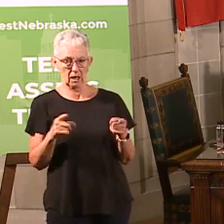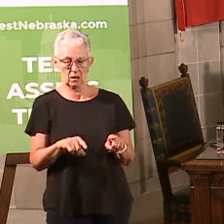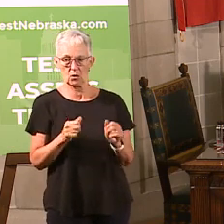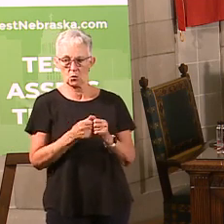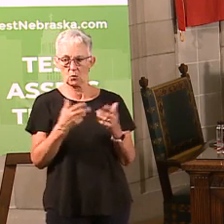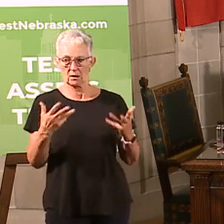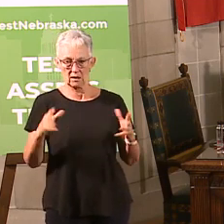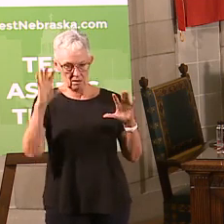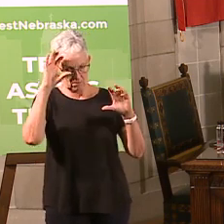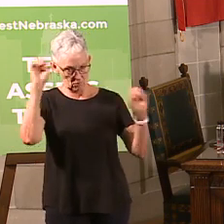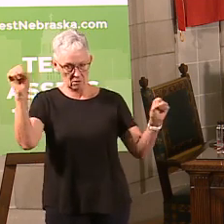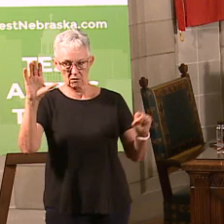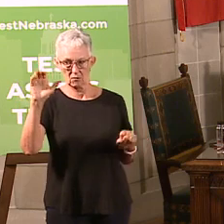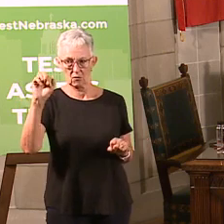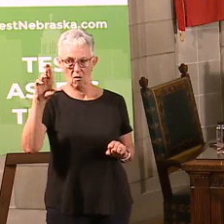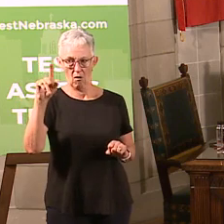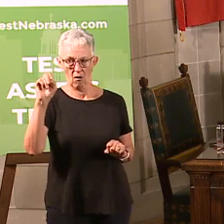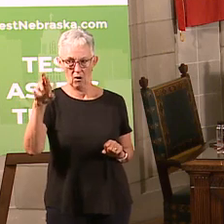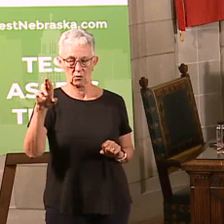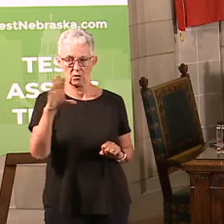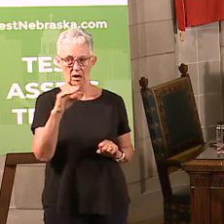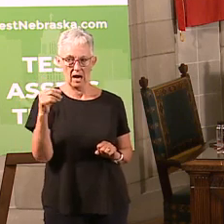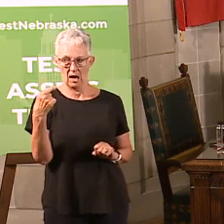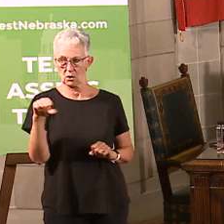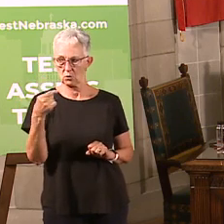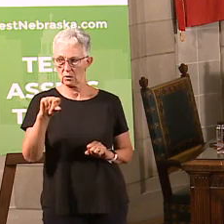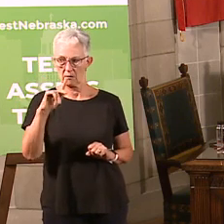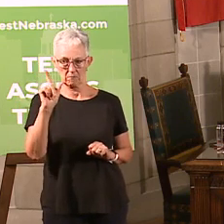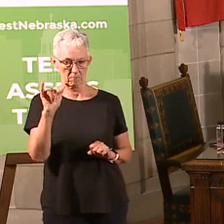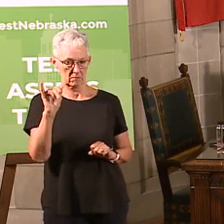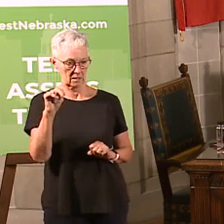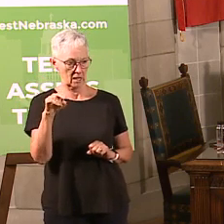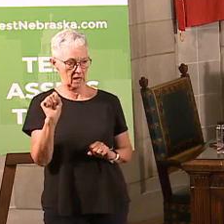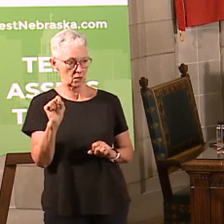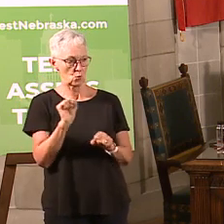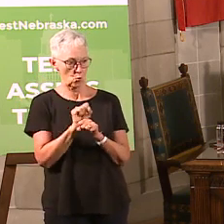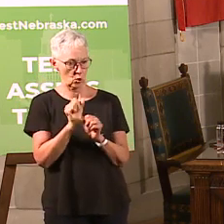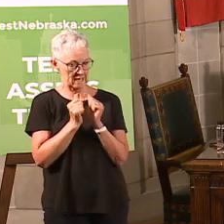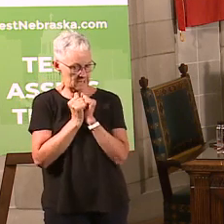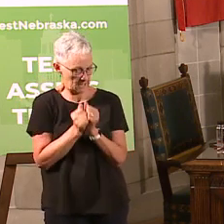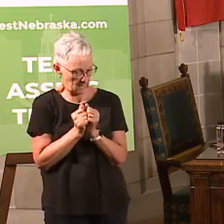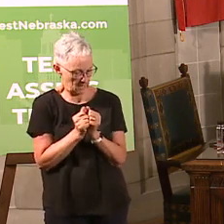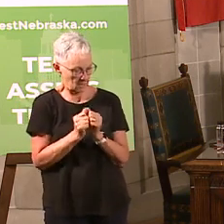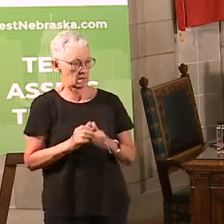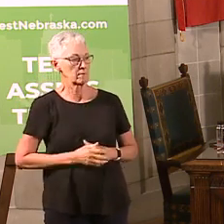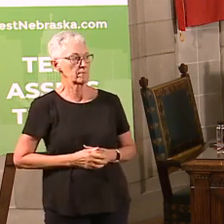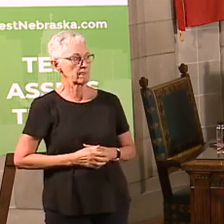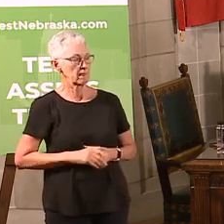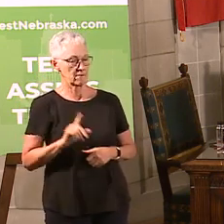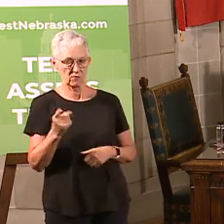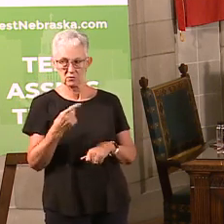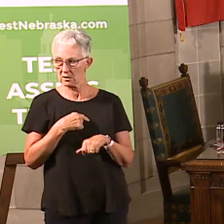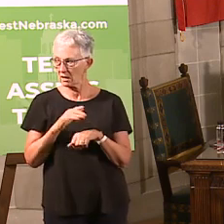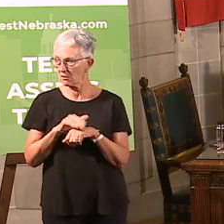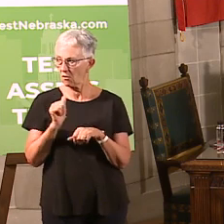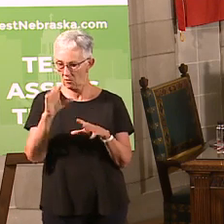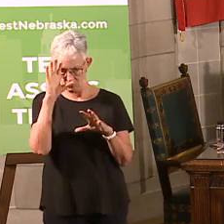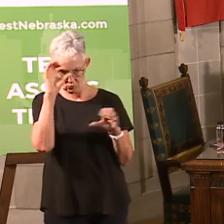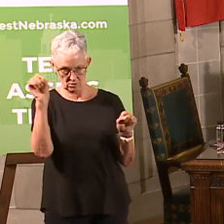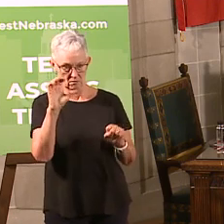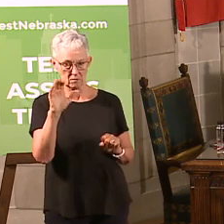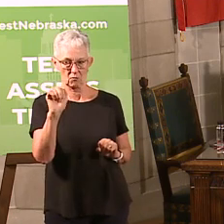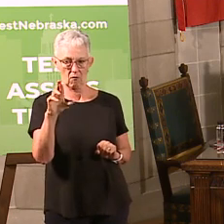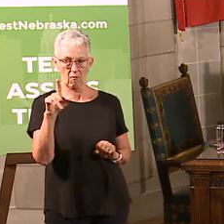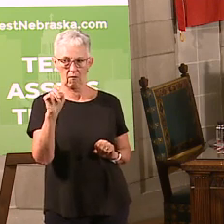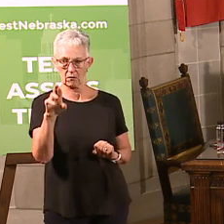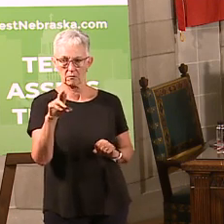and Todd Becker from Green Plains working together. We've got both of them here this afternoon. So first, I'd like to call up President Carter to be able to talk a little